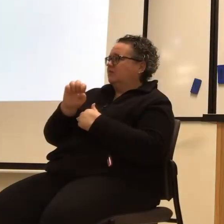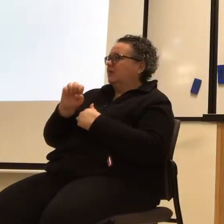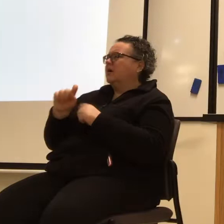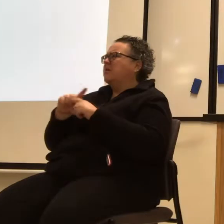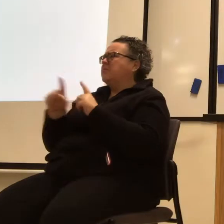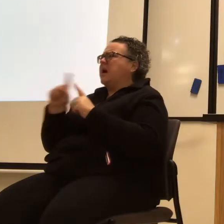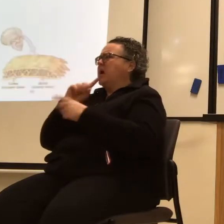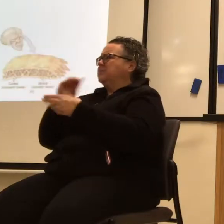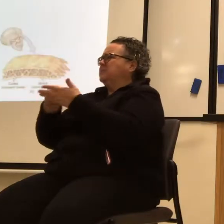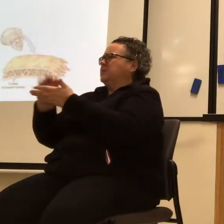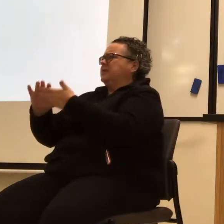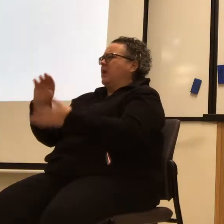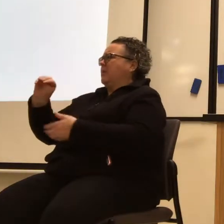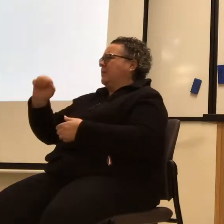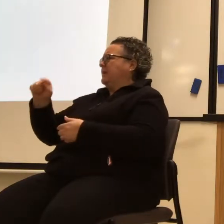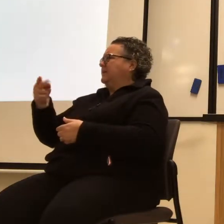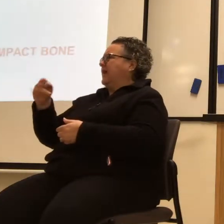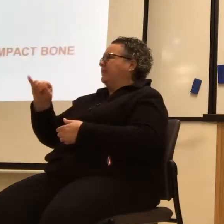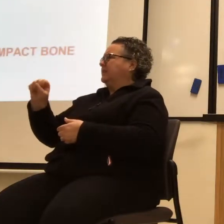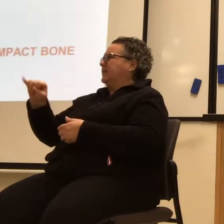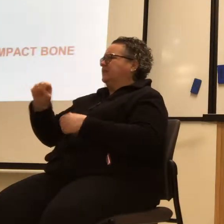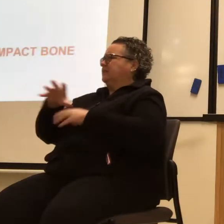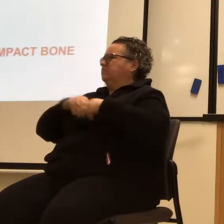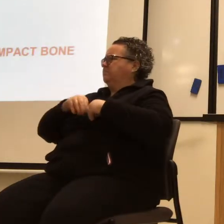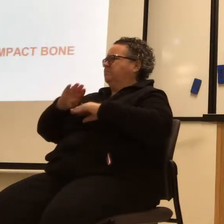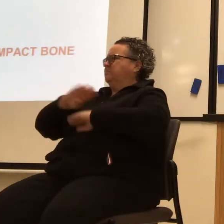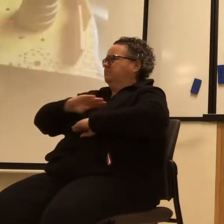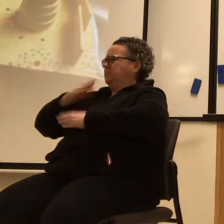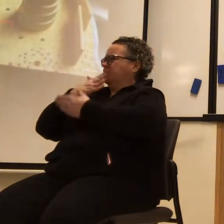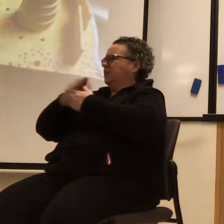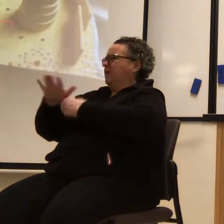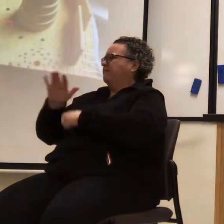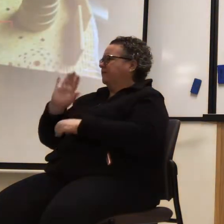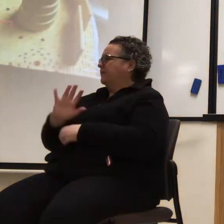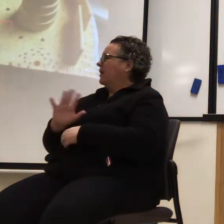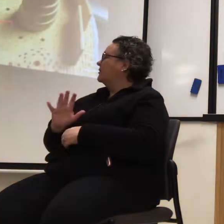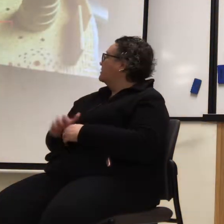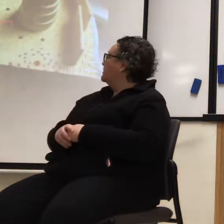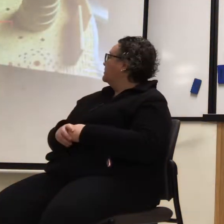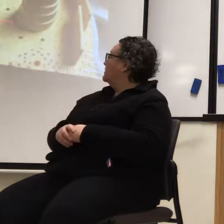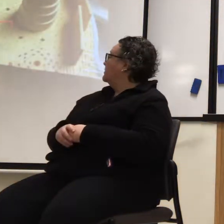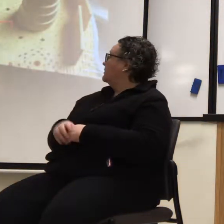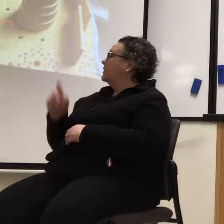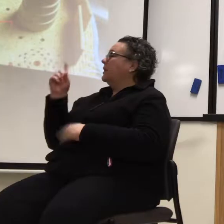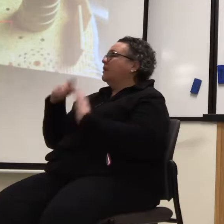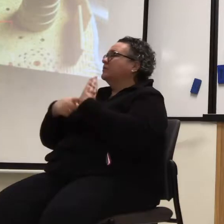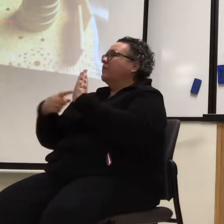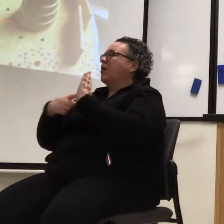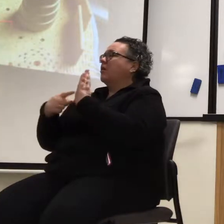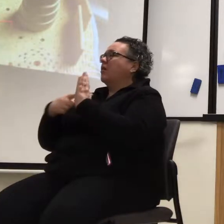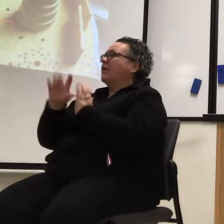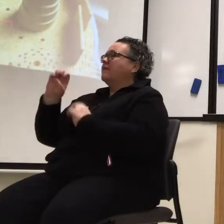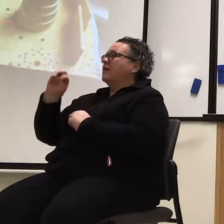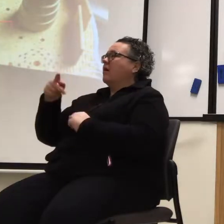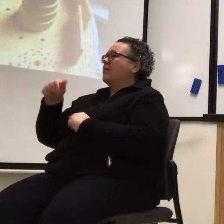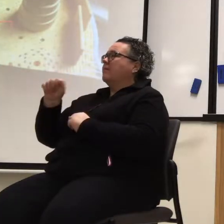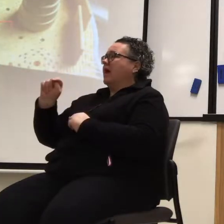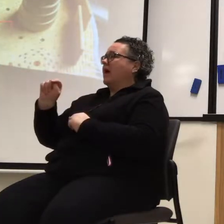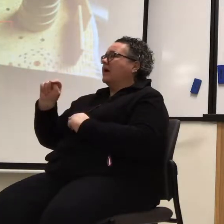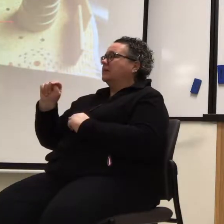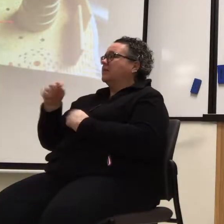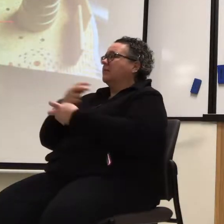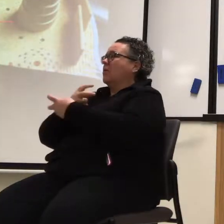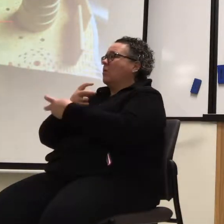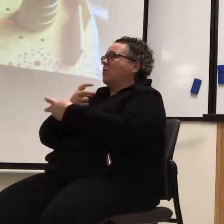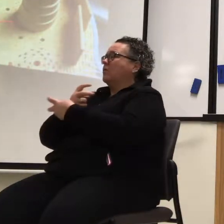Okay, well, do that, moving on. Here's the model of compact bone. We kind of did this by looking at the